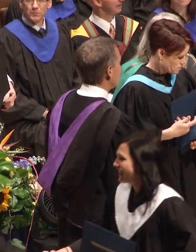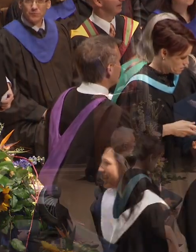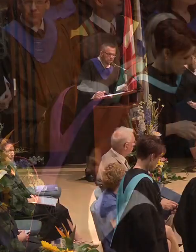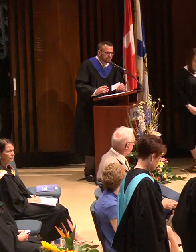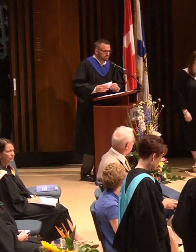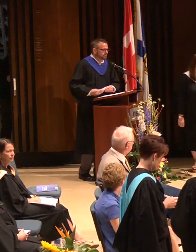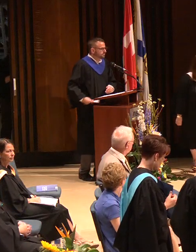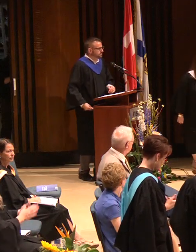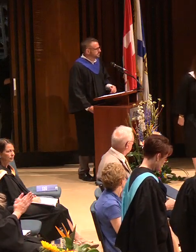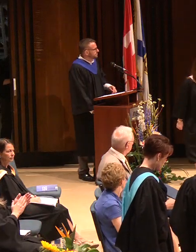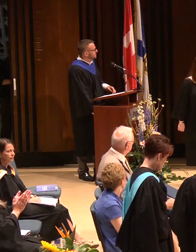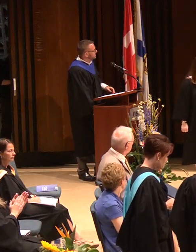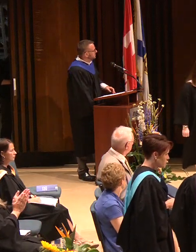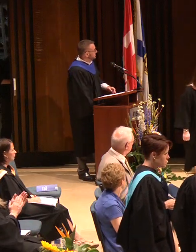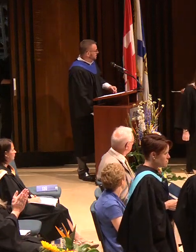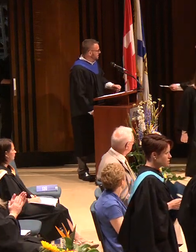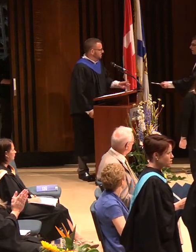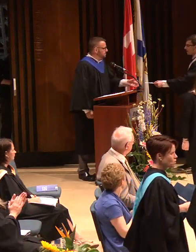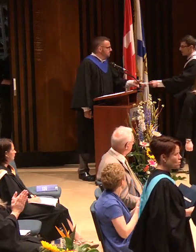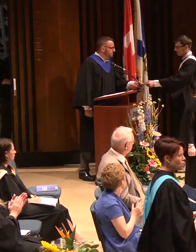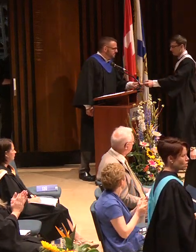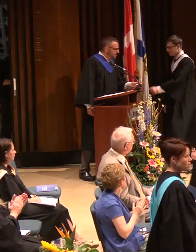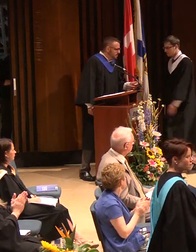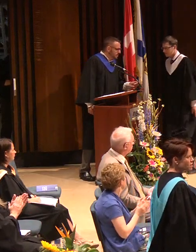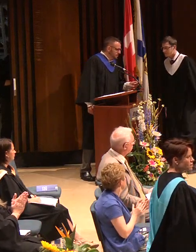Nicole Miller.